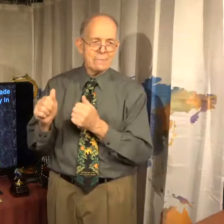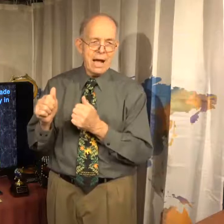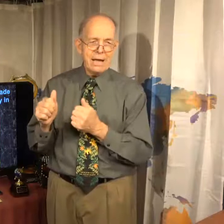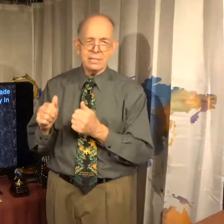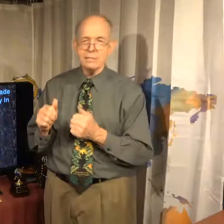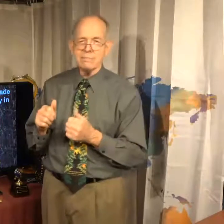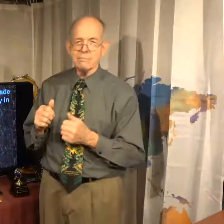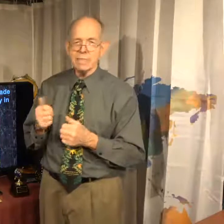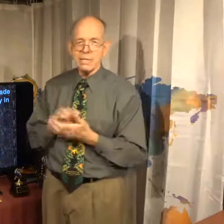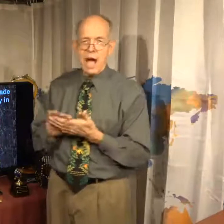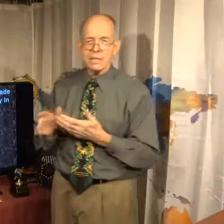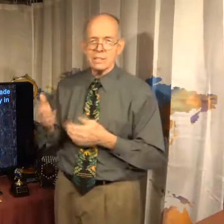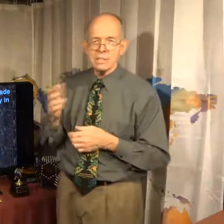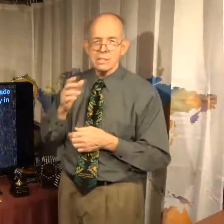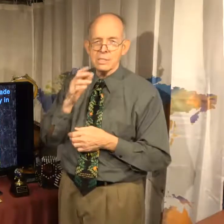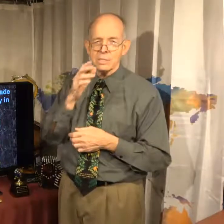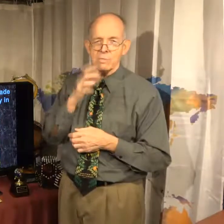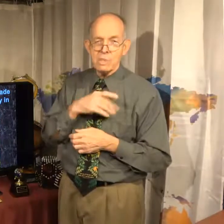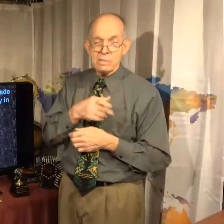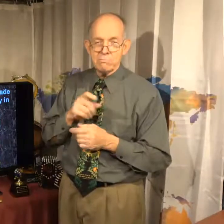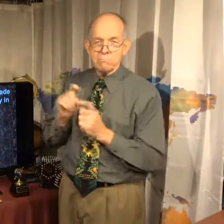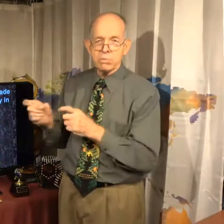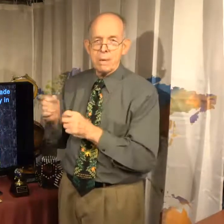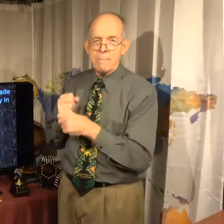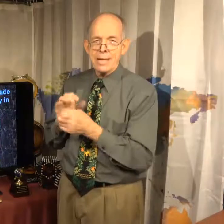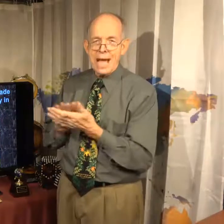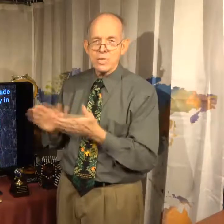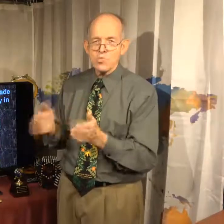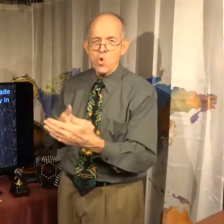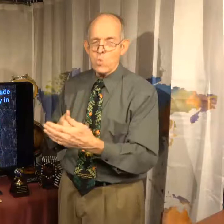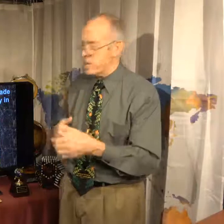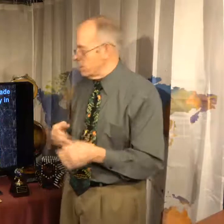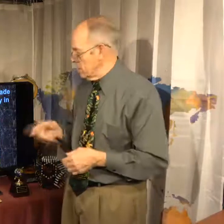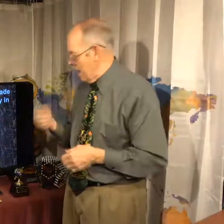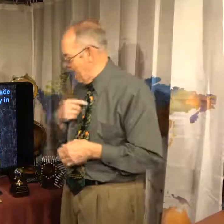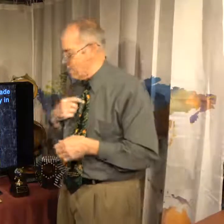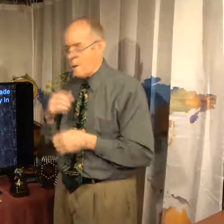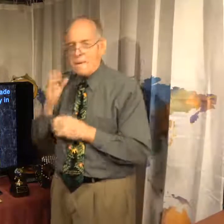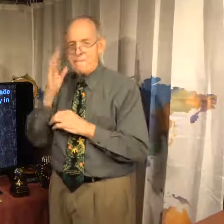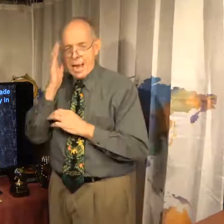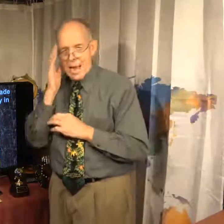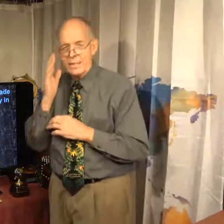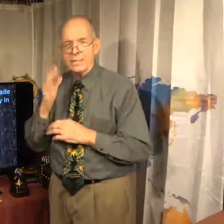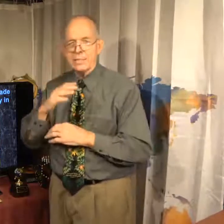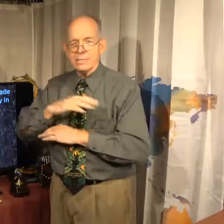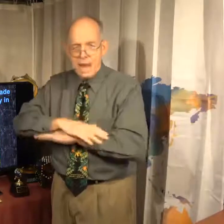by. Night, women made nice room, have a bed, table,